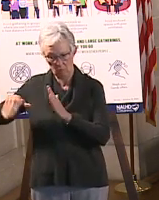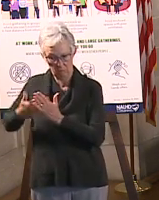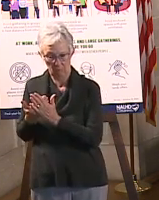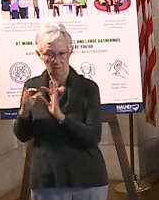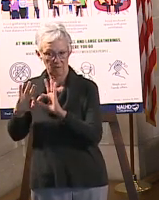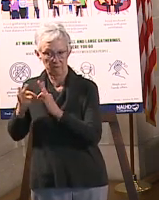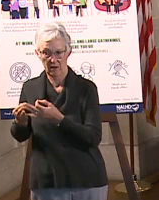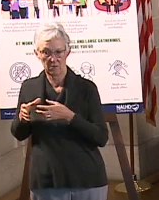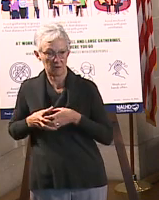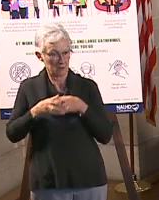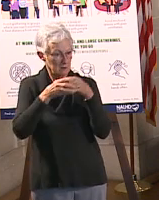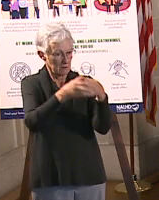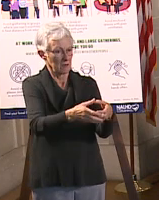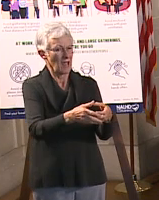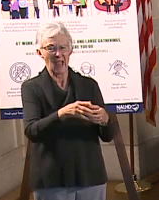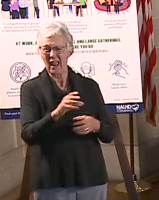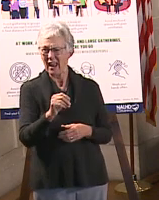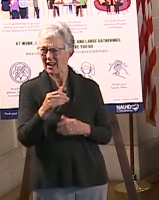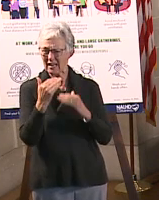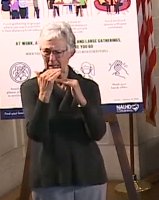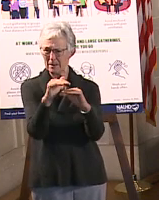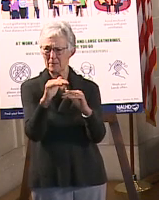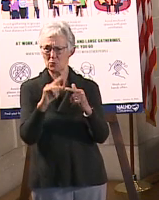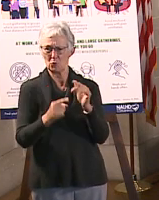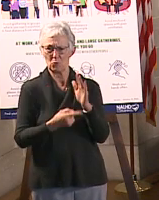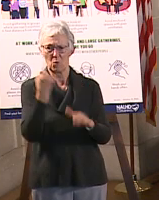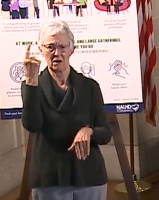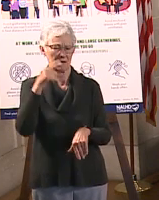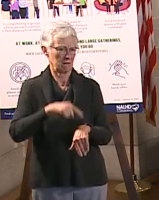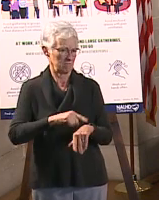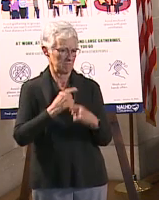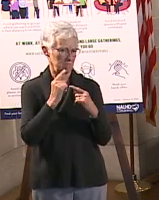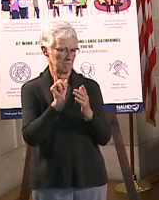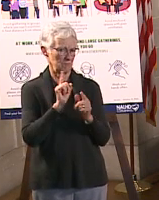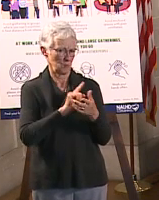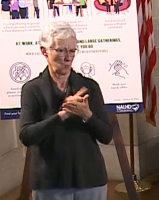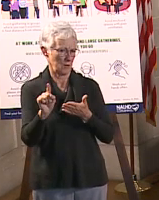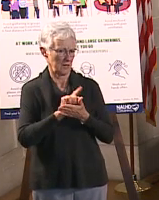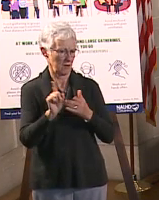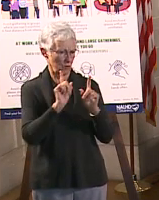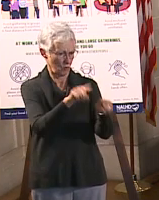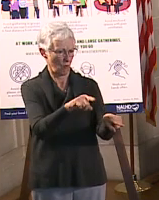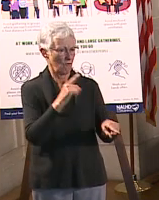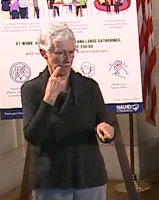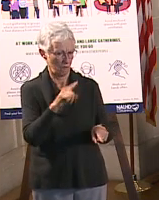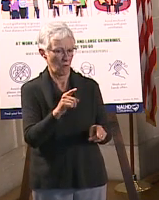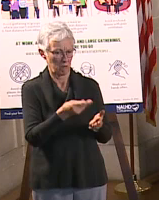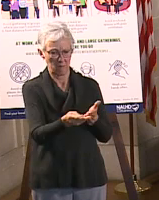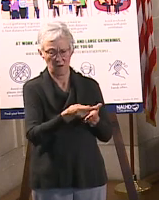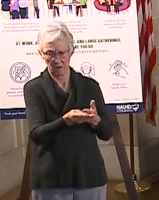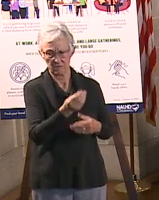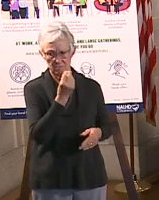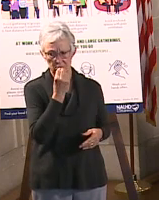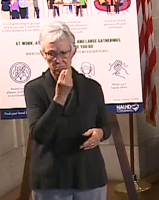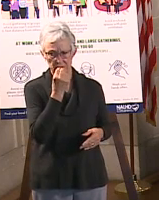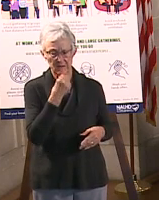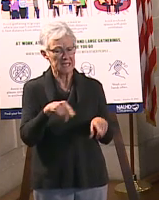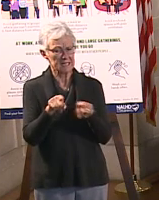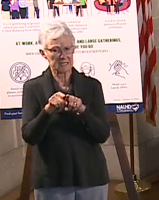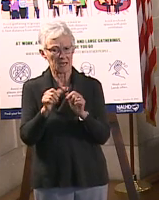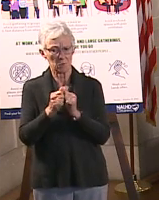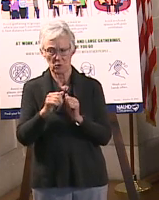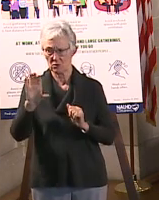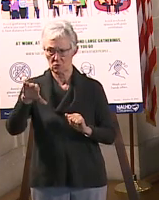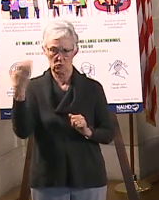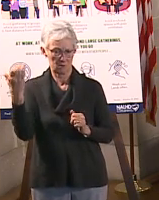week. Don't take the whole family, just go by yourself. And then, of course, Christmas shopping, same sort of thing. Really try and limit